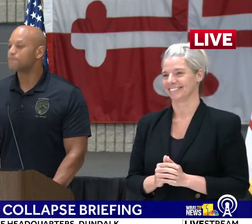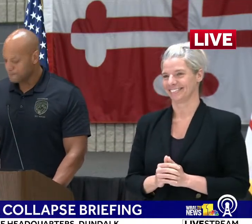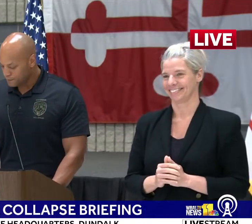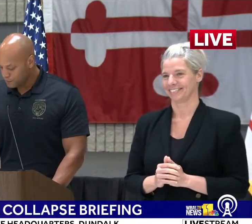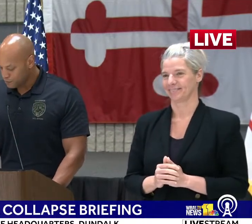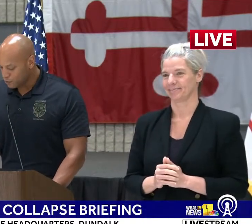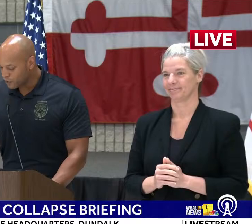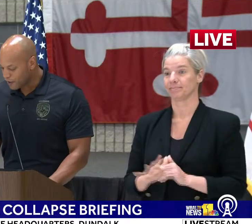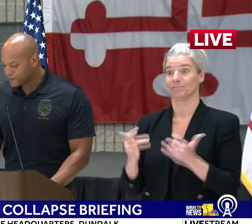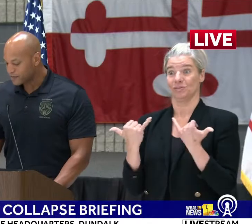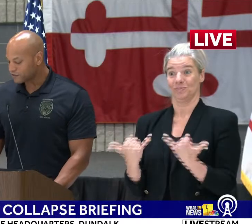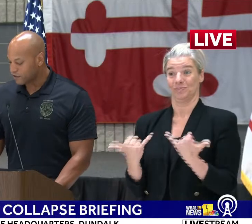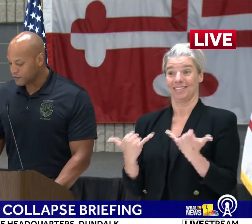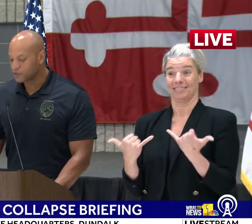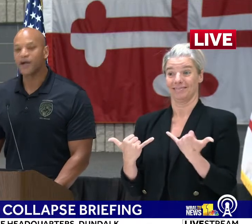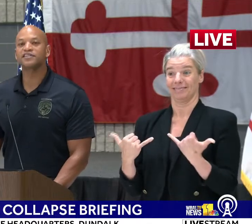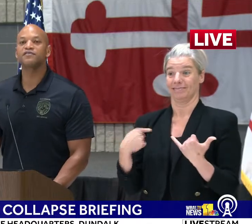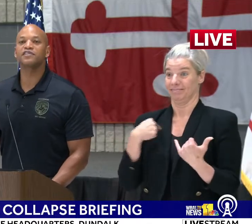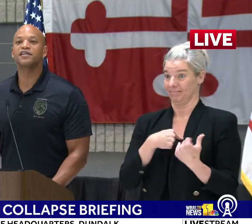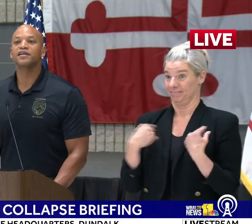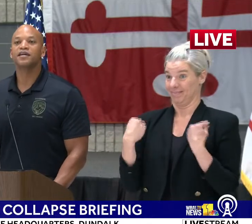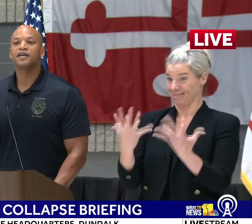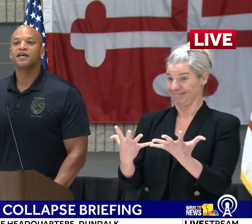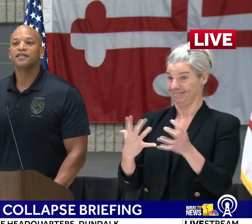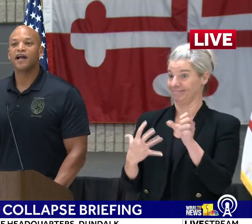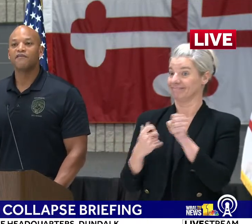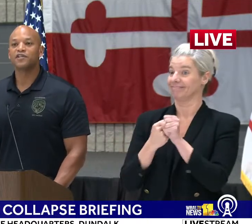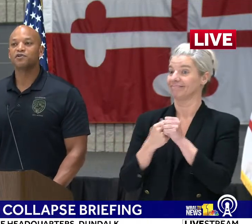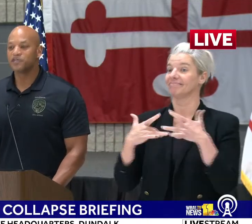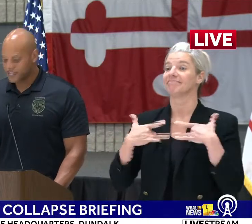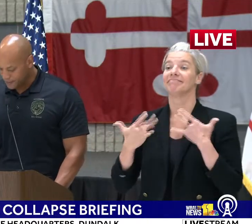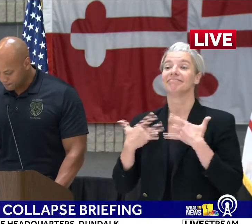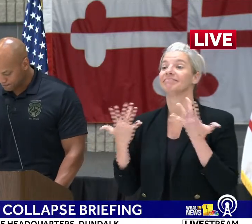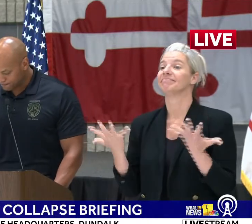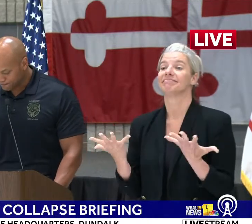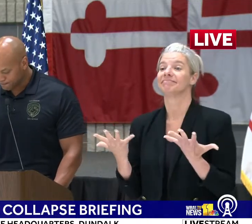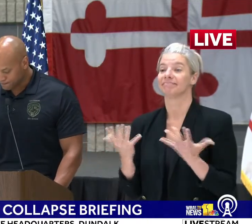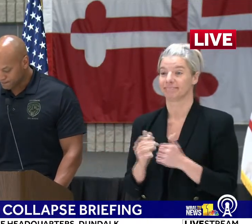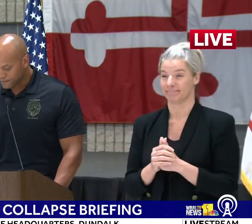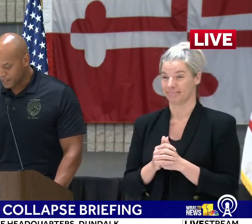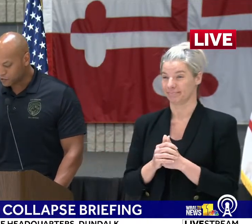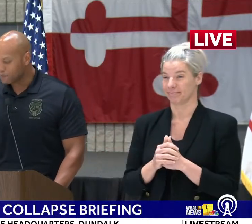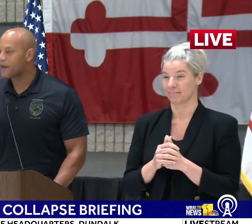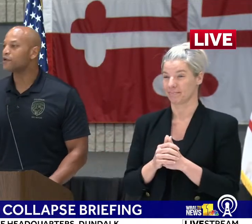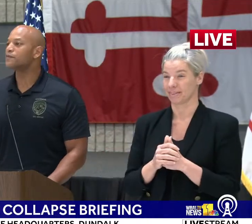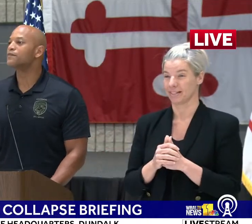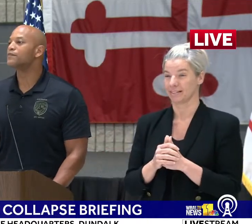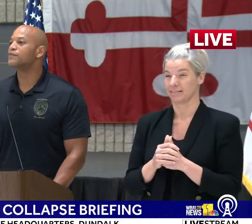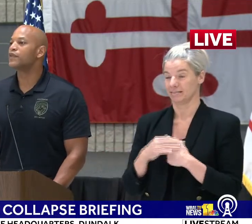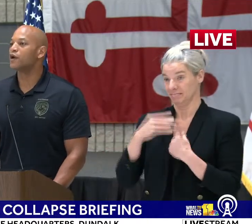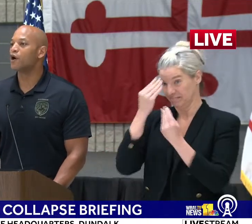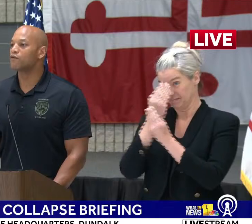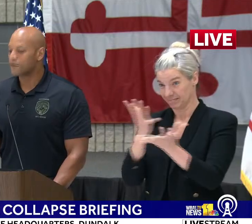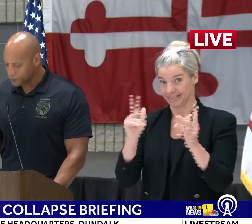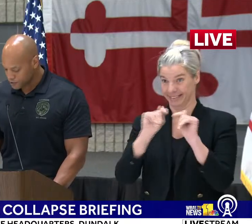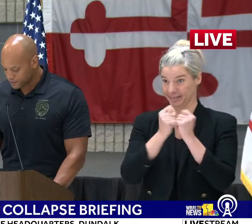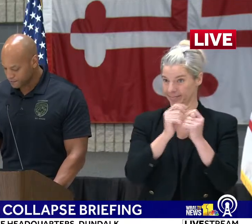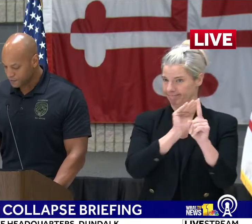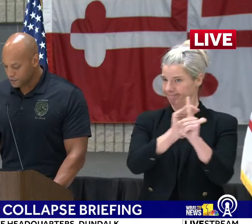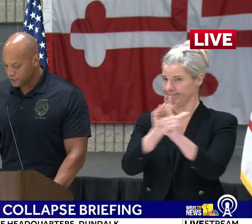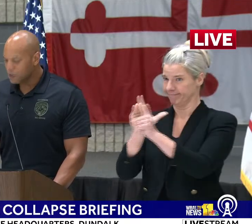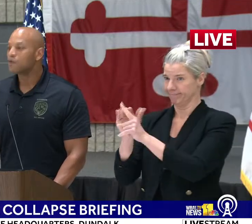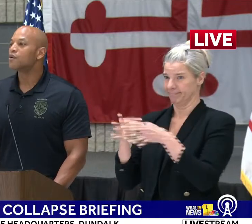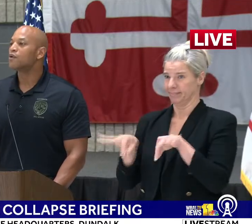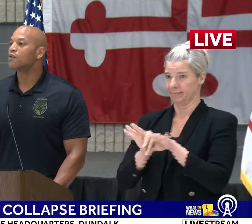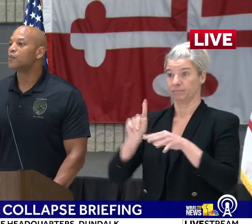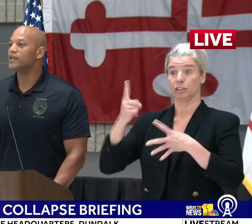Now today, we will give updates on the directives that I've issued to the team. And as a reminder, they are,